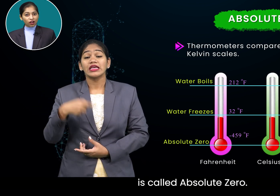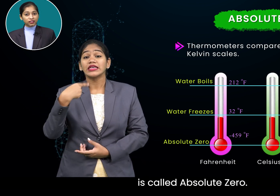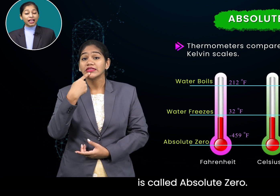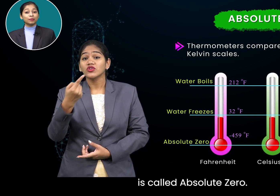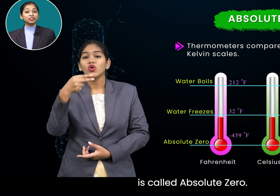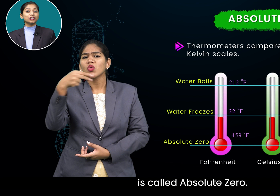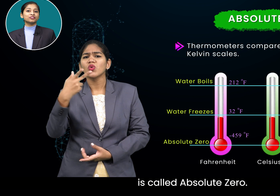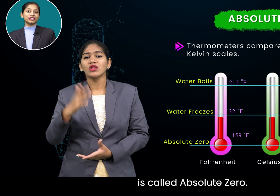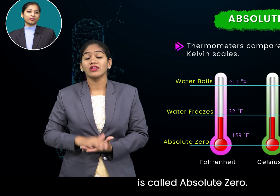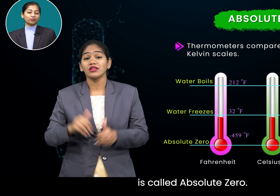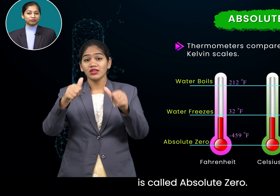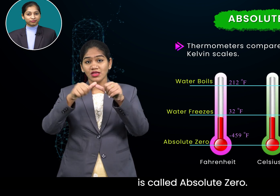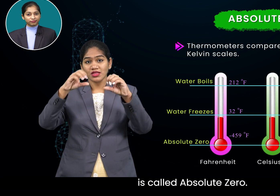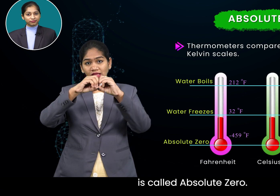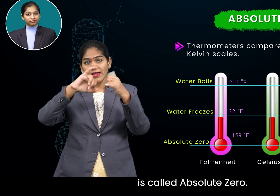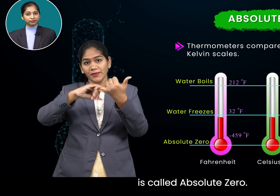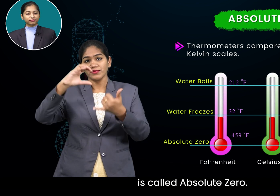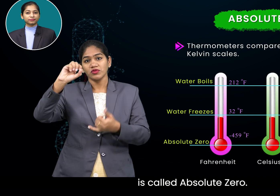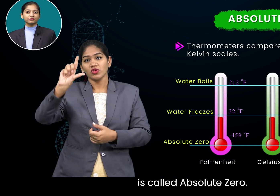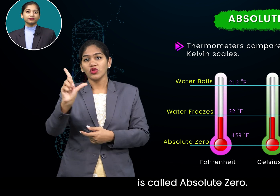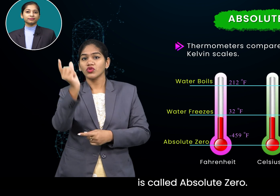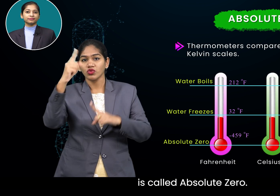is called absolute zero.